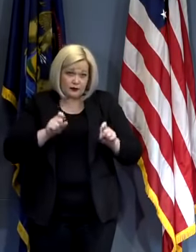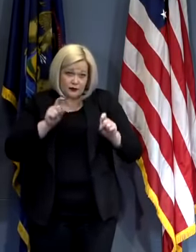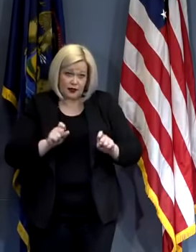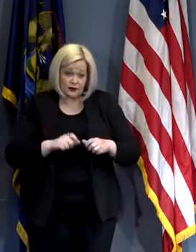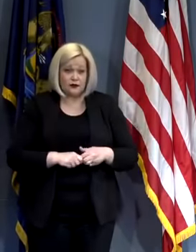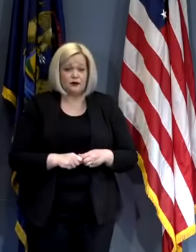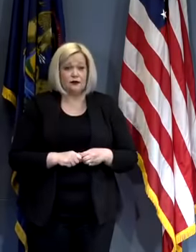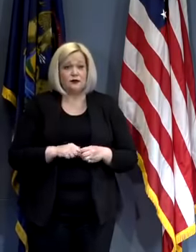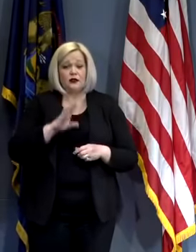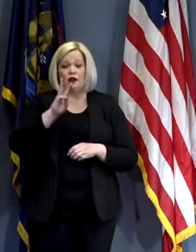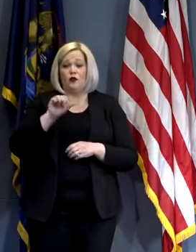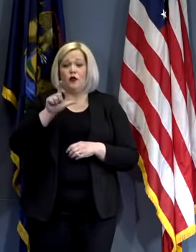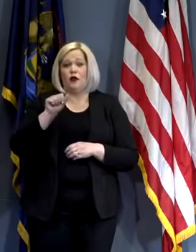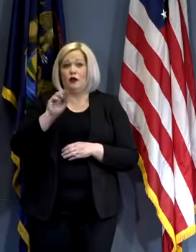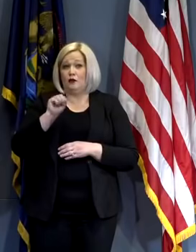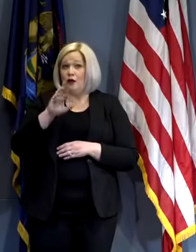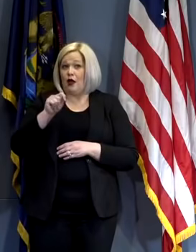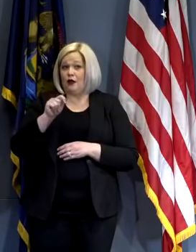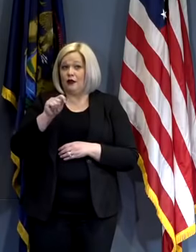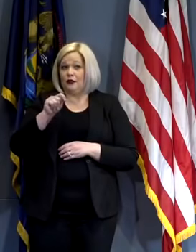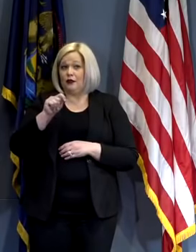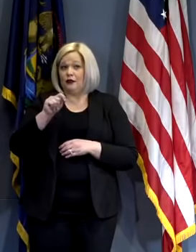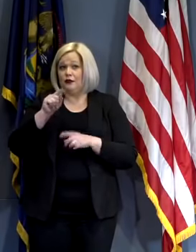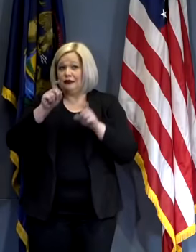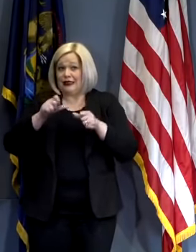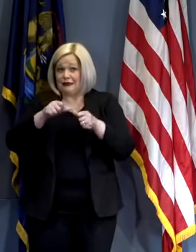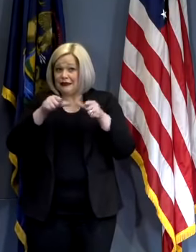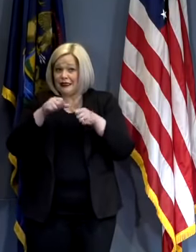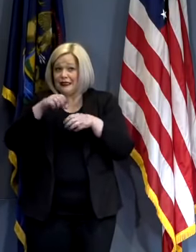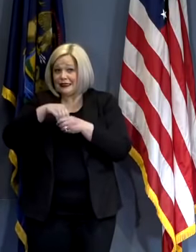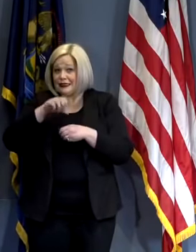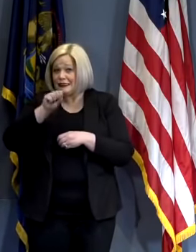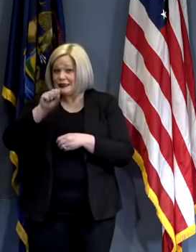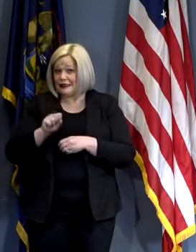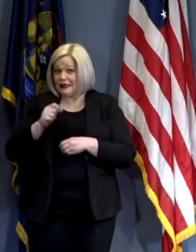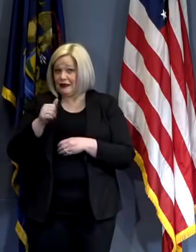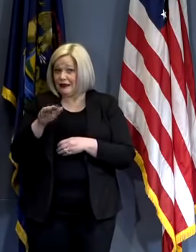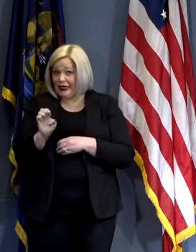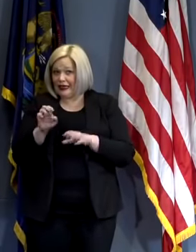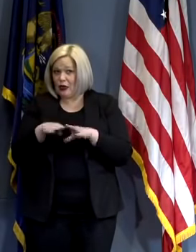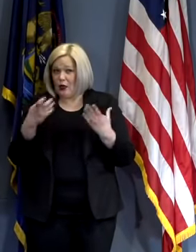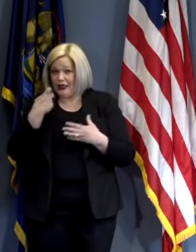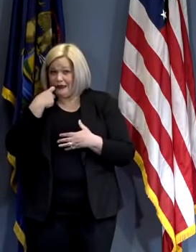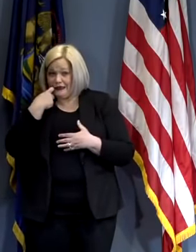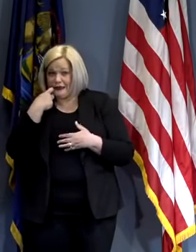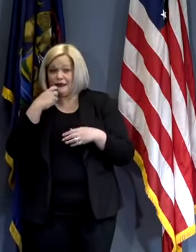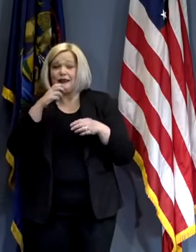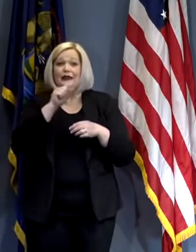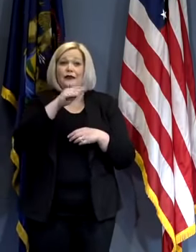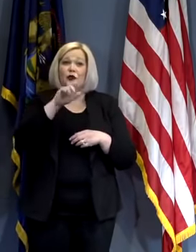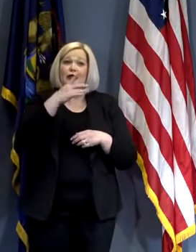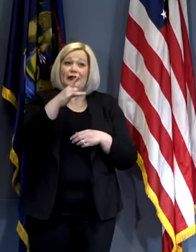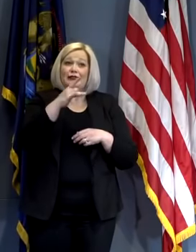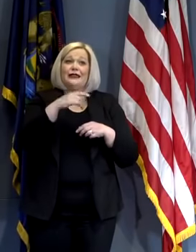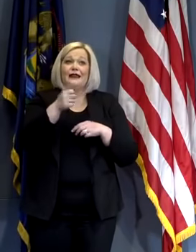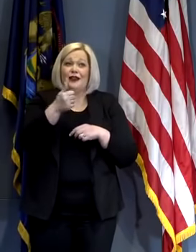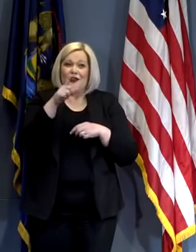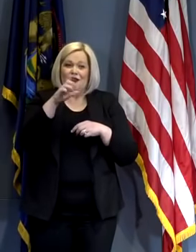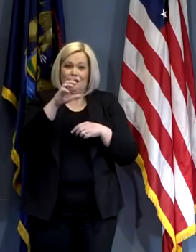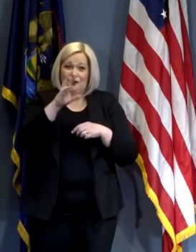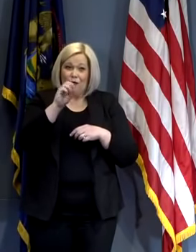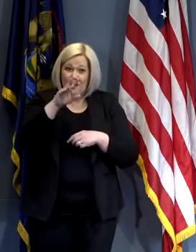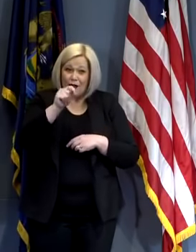Walmart's Southgate testing site opened on April 16th. Walgreens Detroit site opened April 18th.